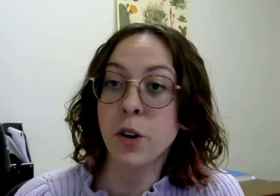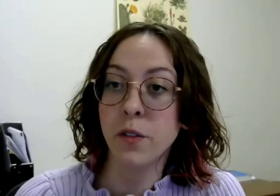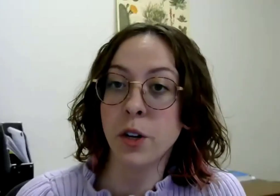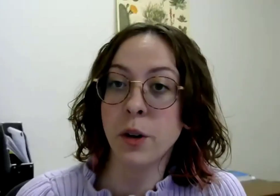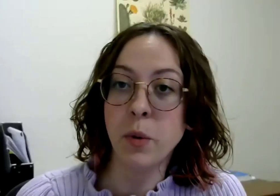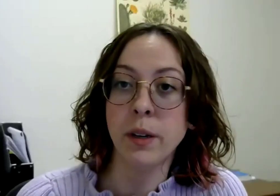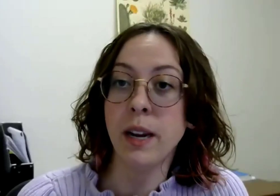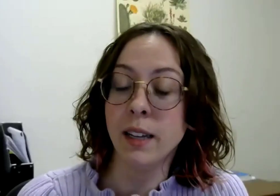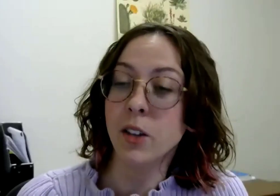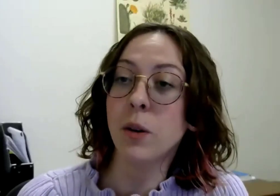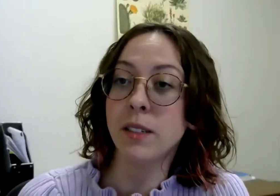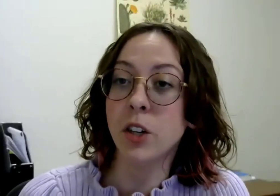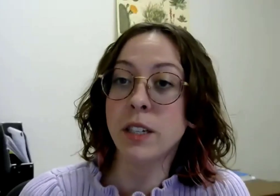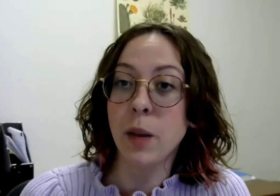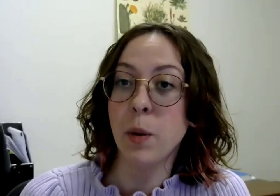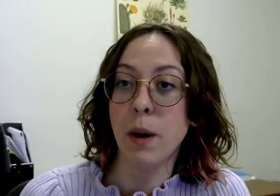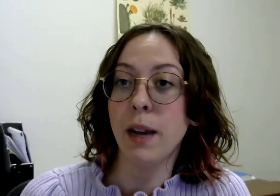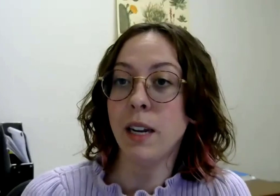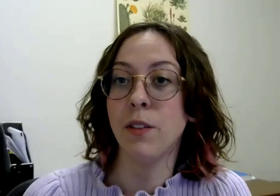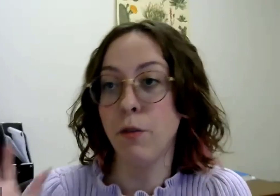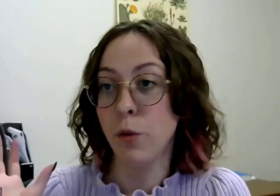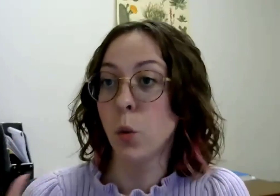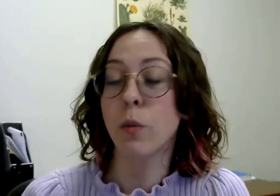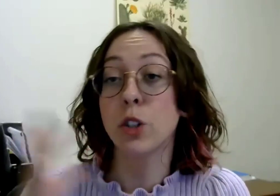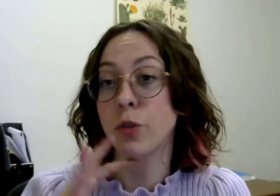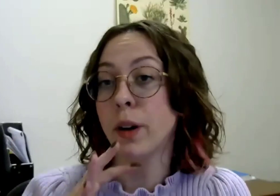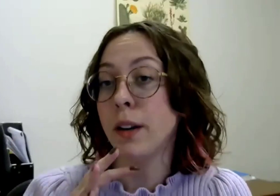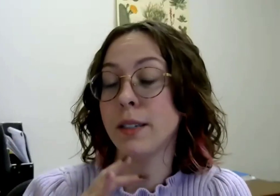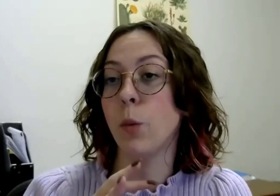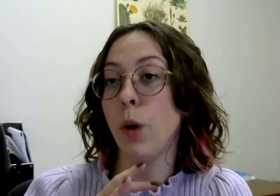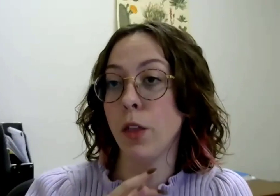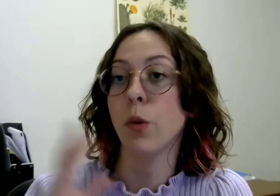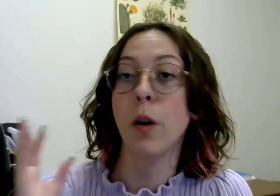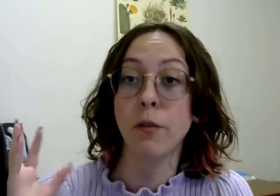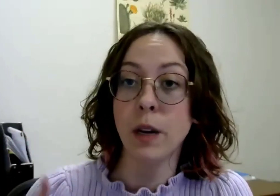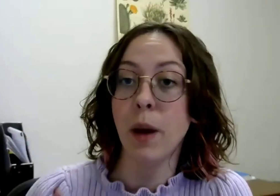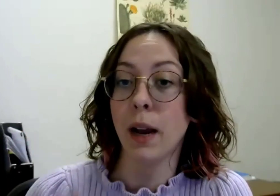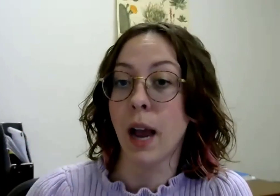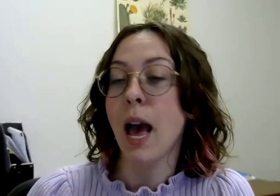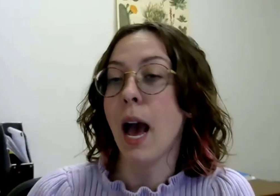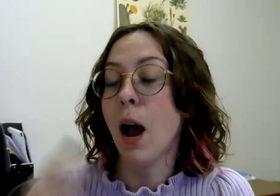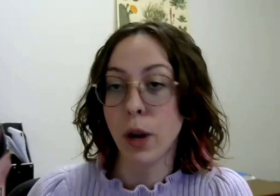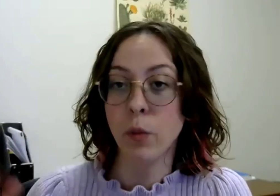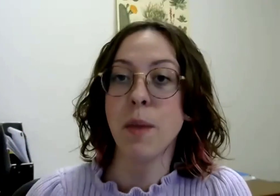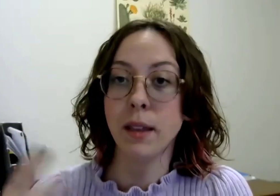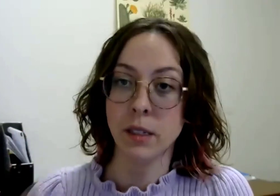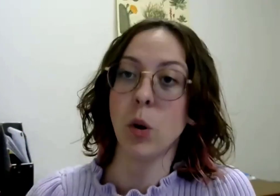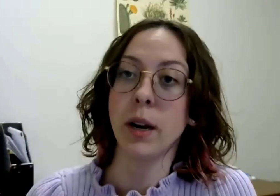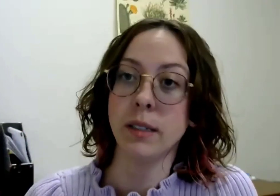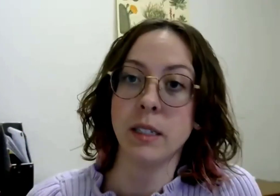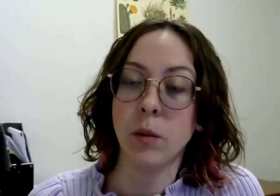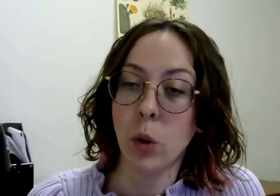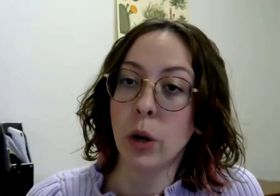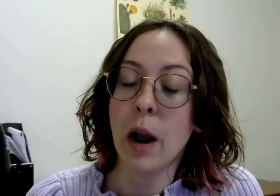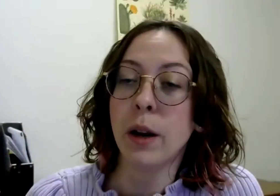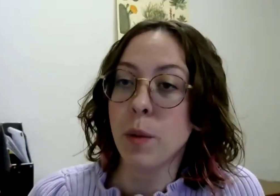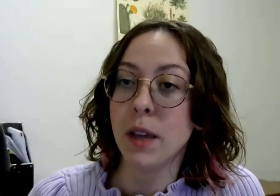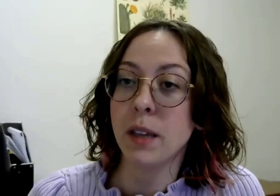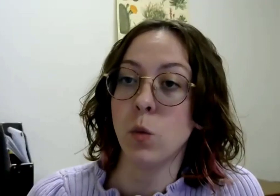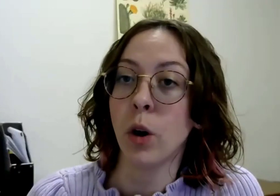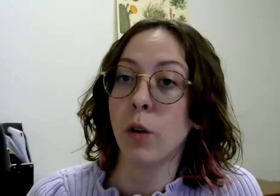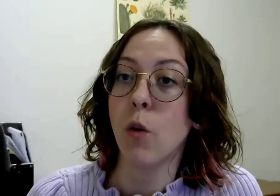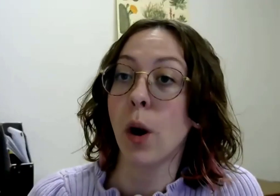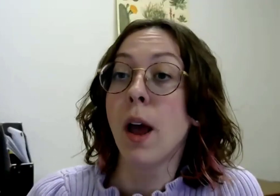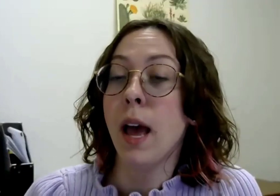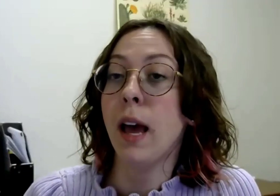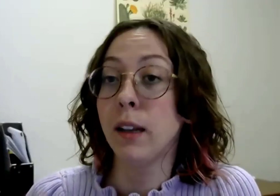Thank you for your input. Yeah, it's always good to keep in mind, even if we're restricted in some way through our feedback, how can we make this more accessible, or how can we